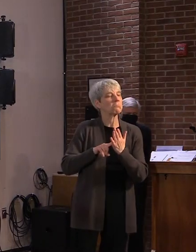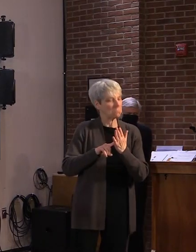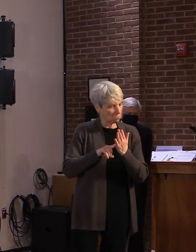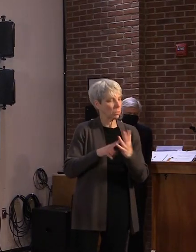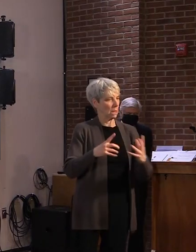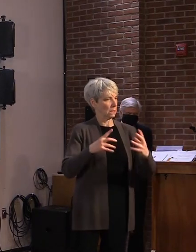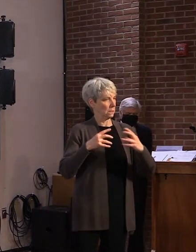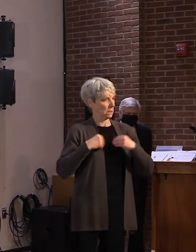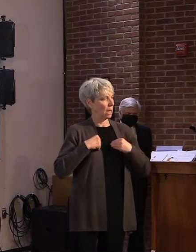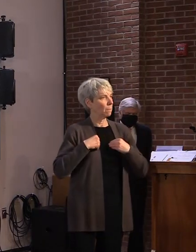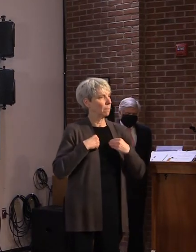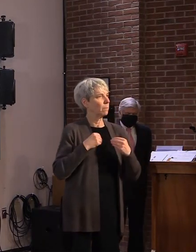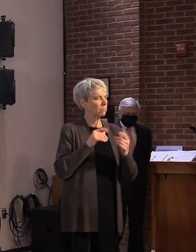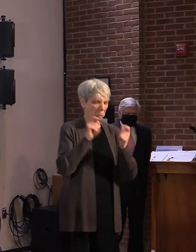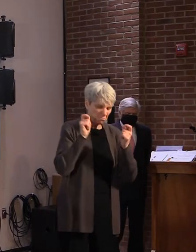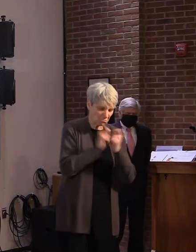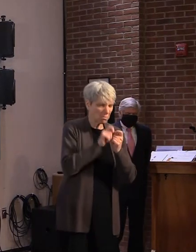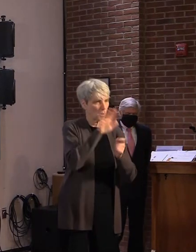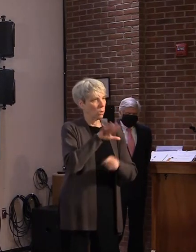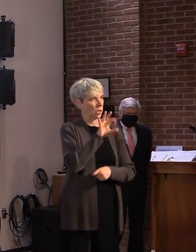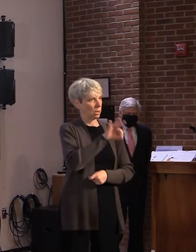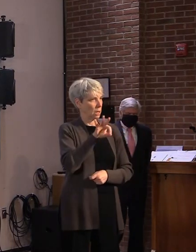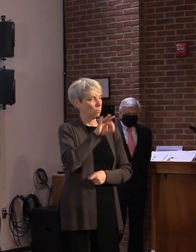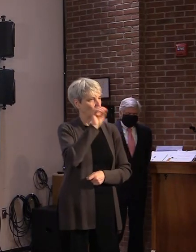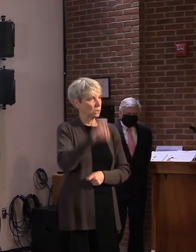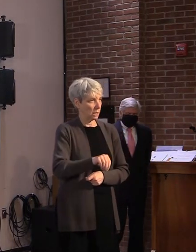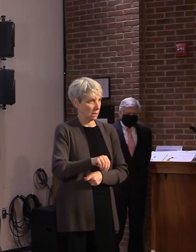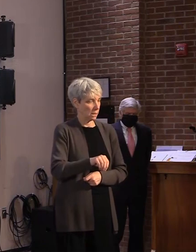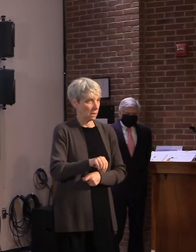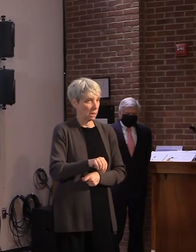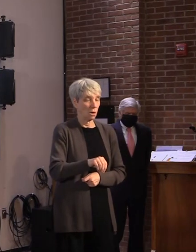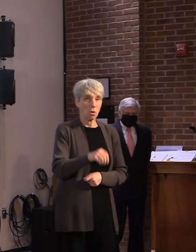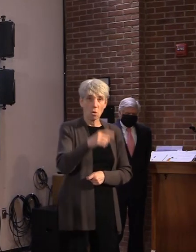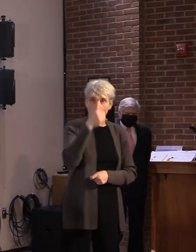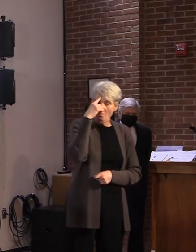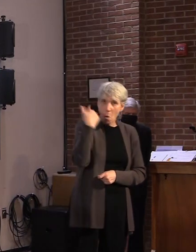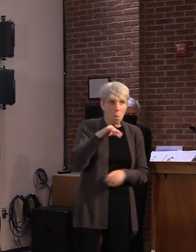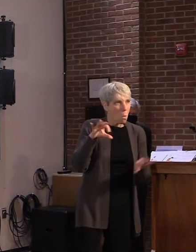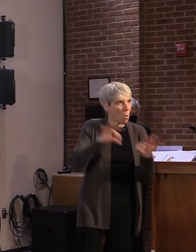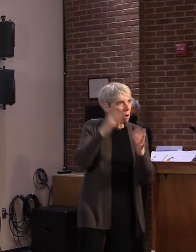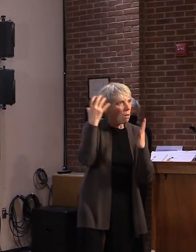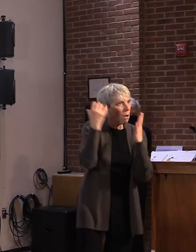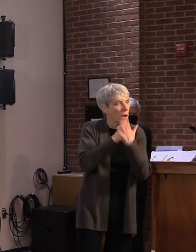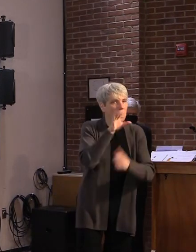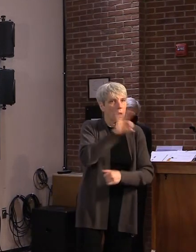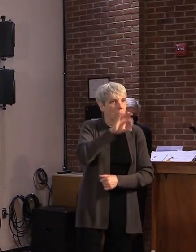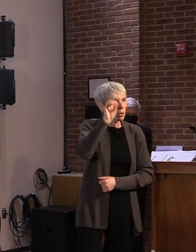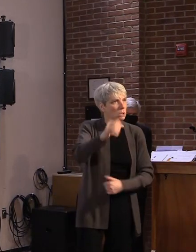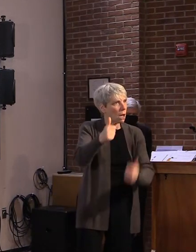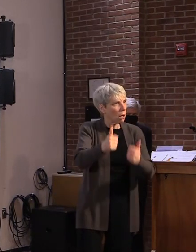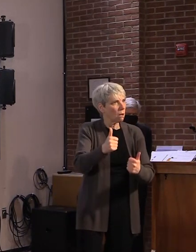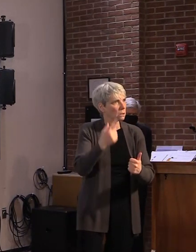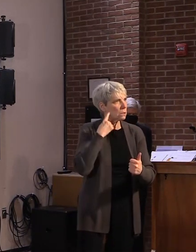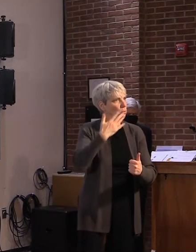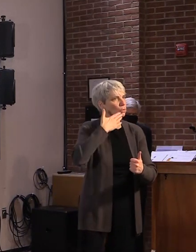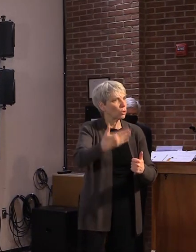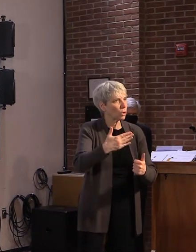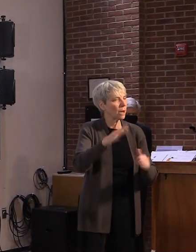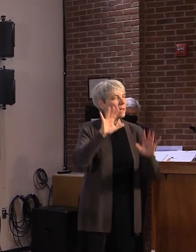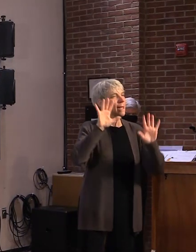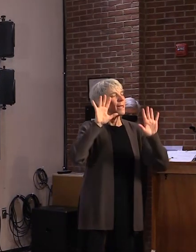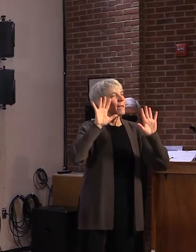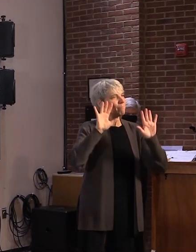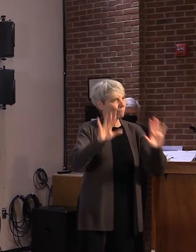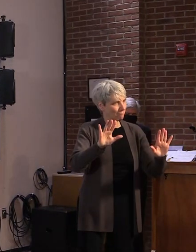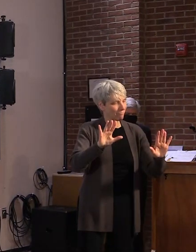range. Now, you might think that these are incredibly accurate and worth doing, but to explain why that might not